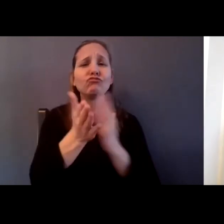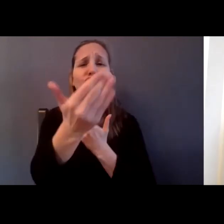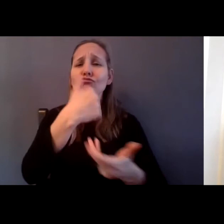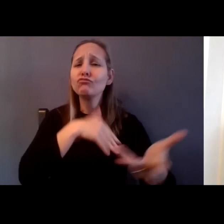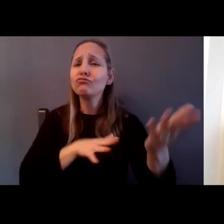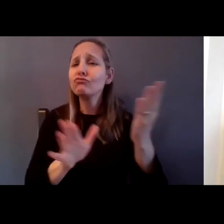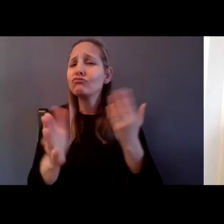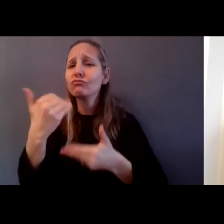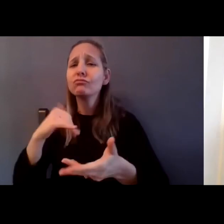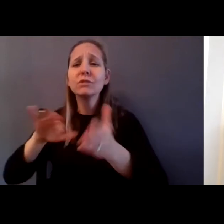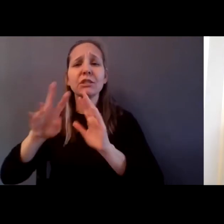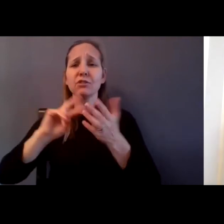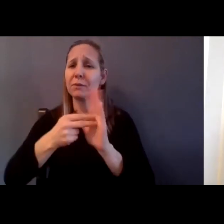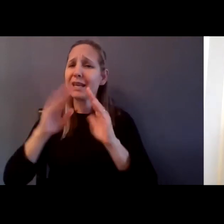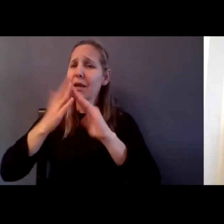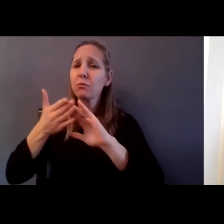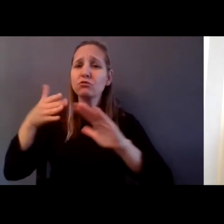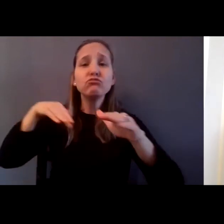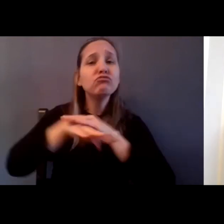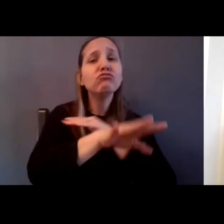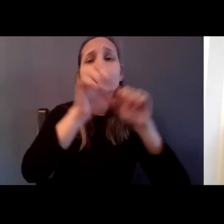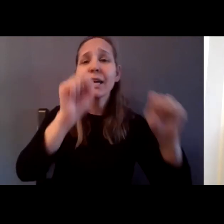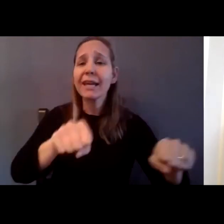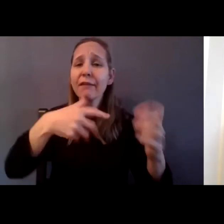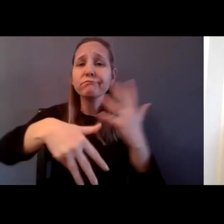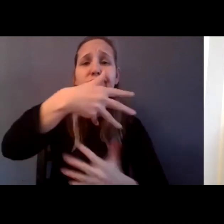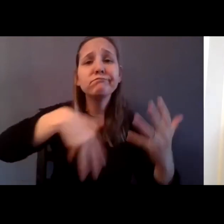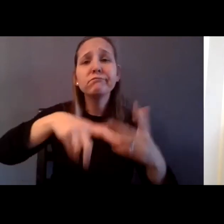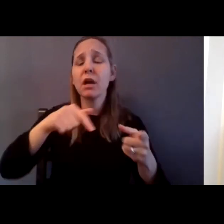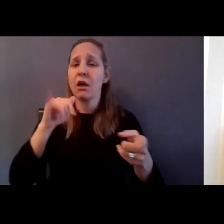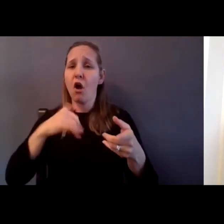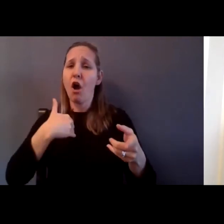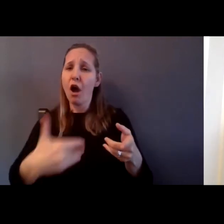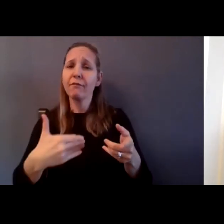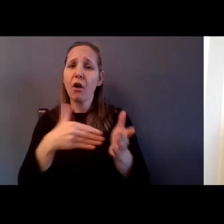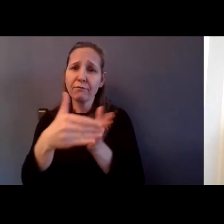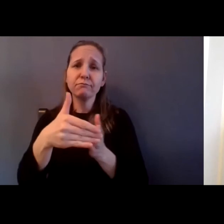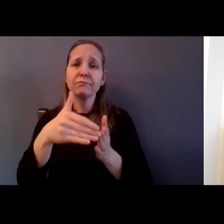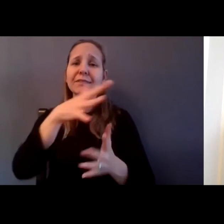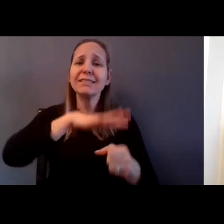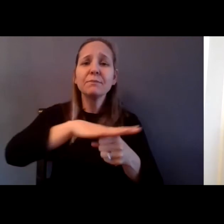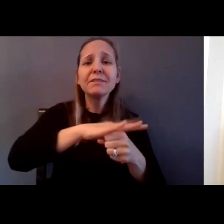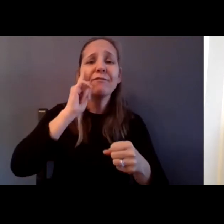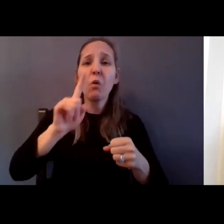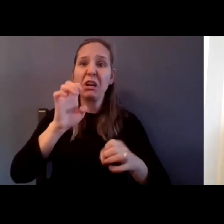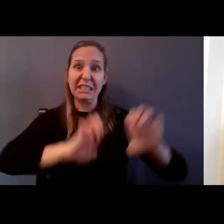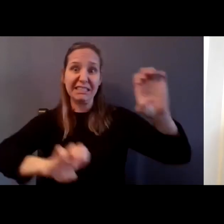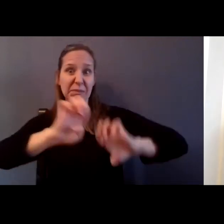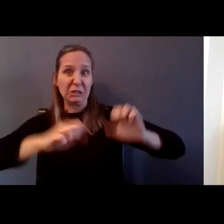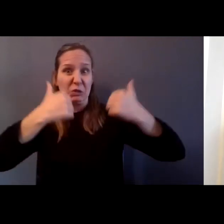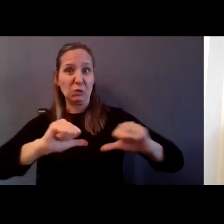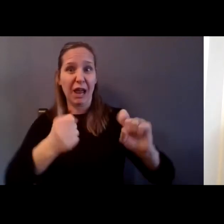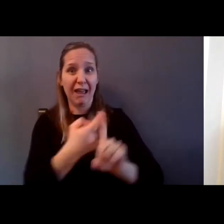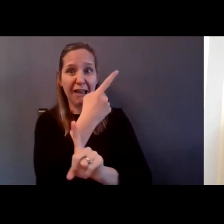where communities can convene. They're often spaces for experiments in thought and practice with robust